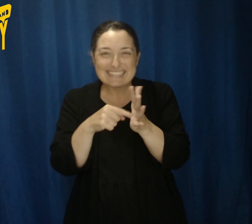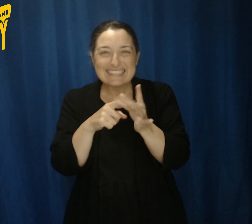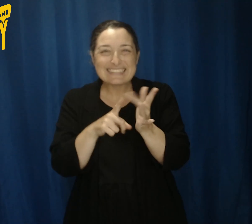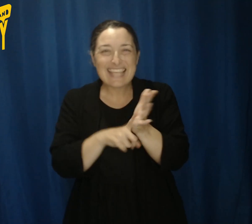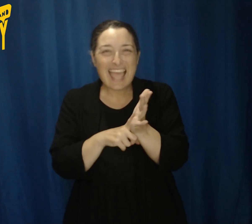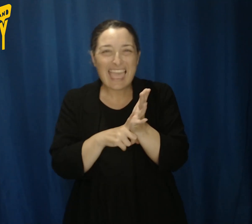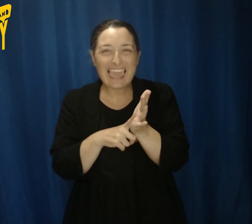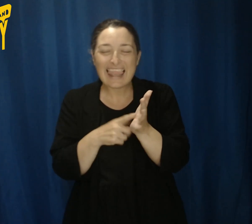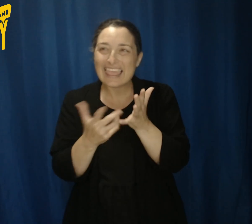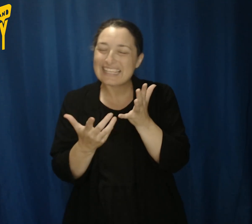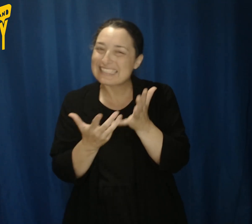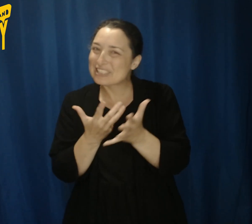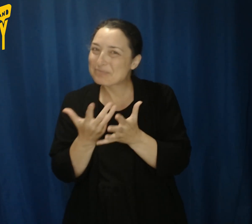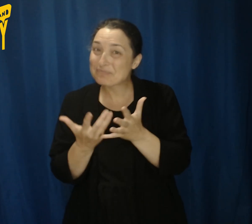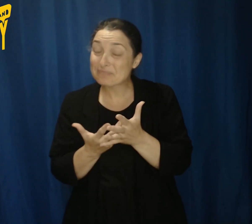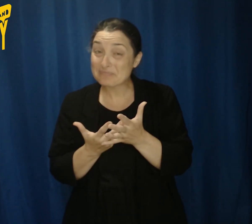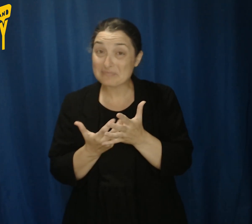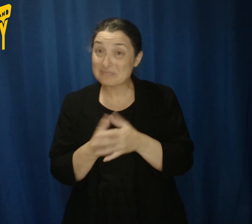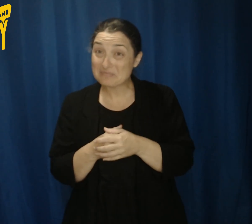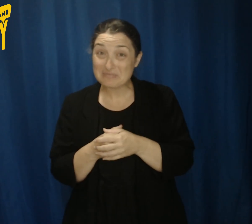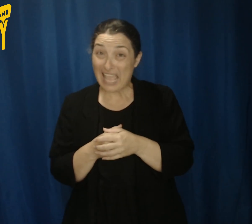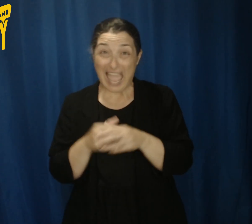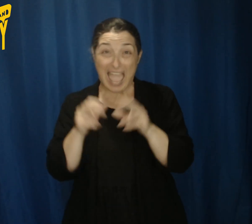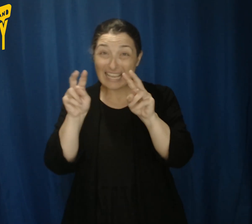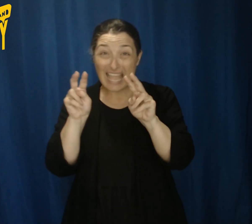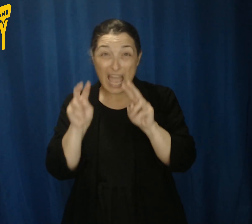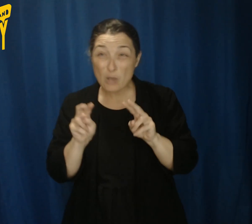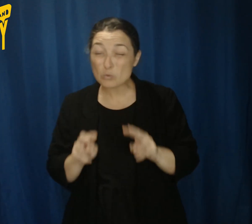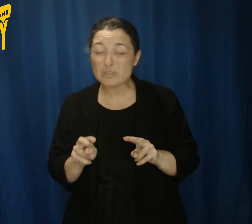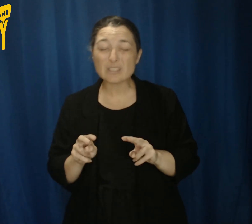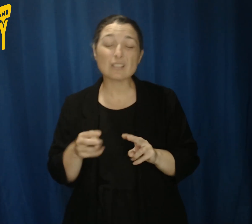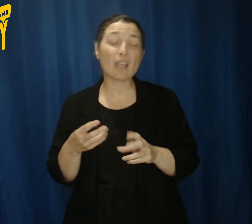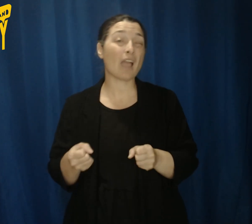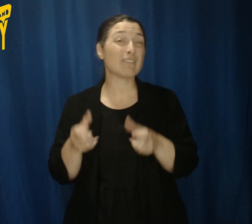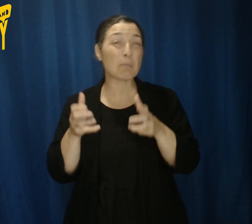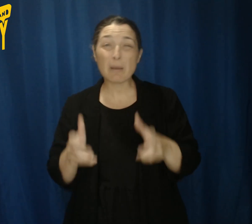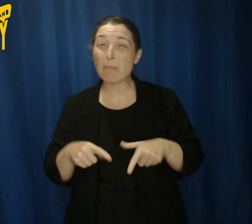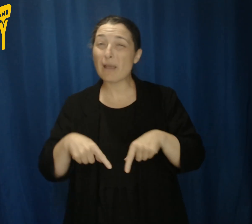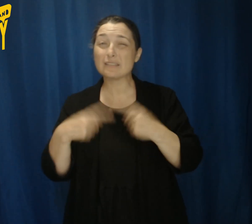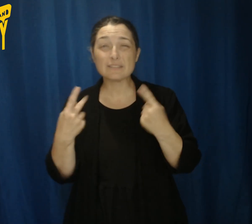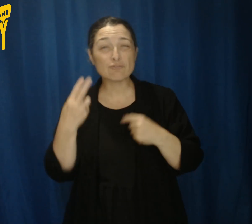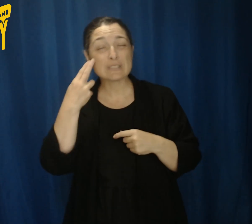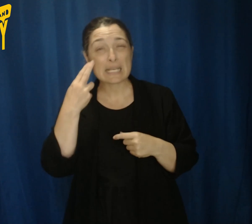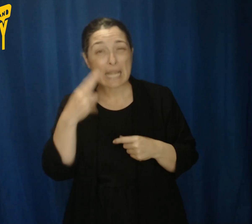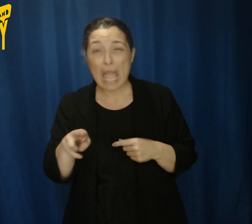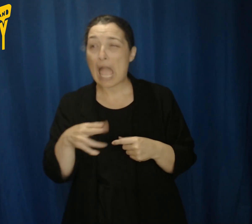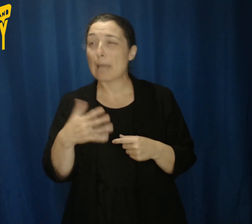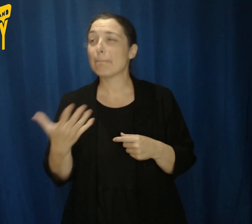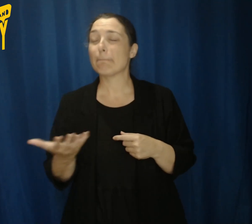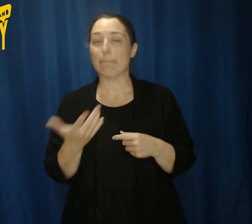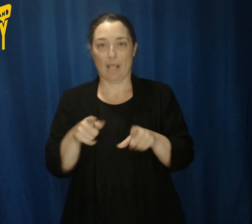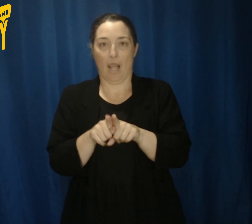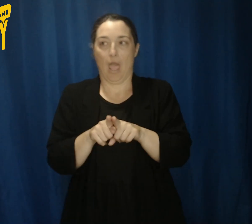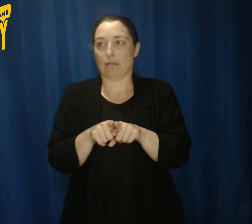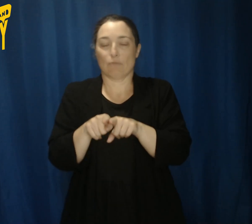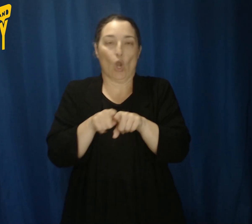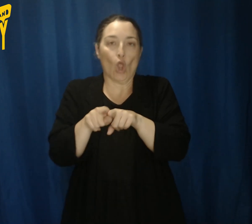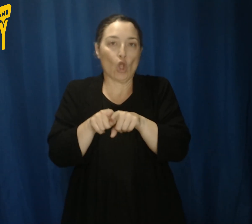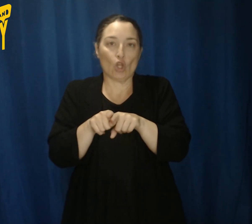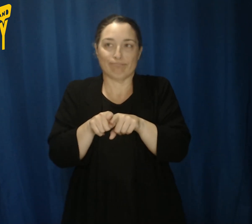believe it or not, accounting's mad. They call everything all these weird different names. It's like, I don't know, it's almost like learning science again or something.